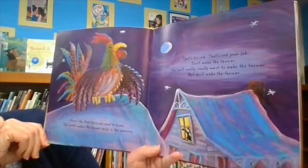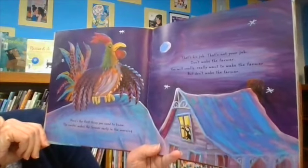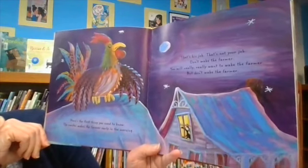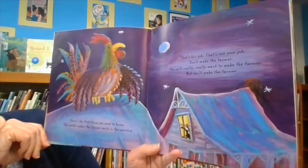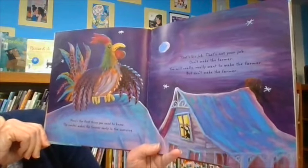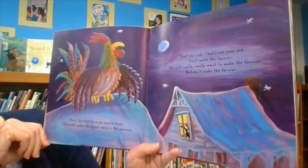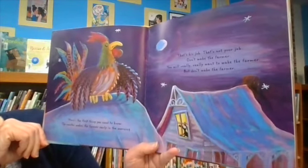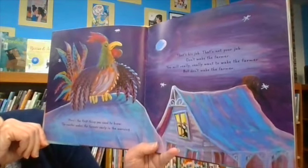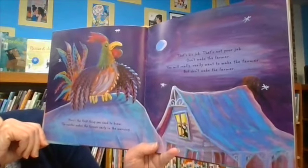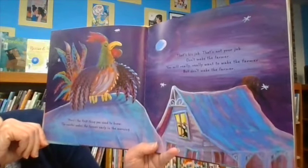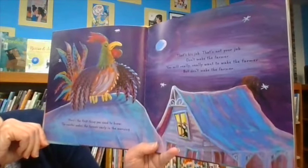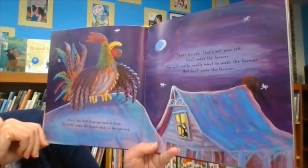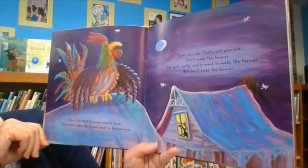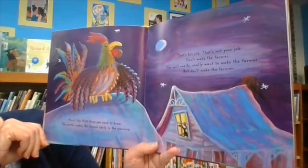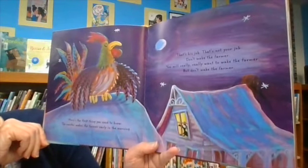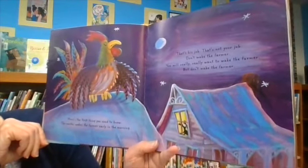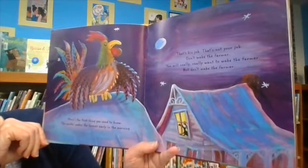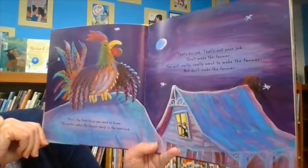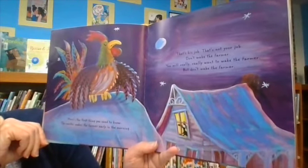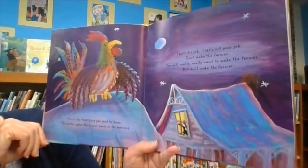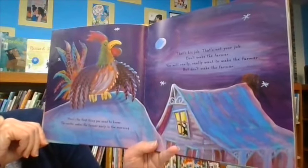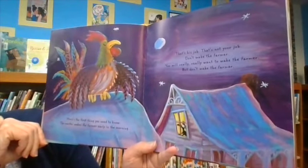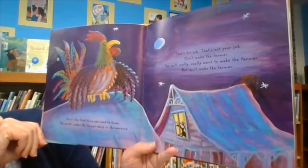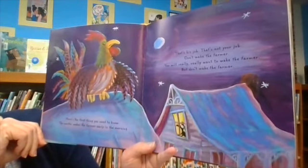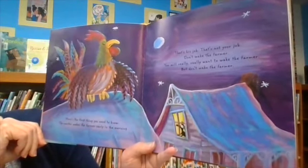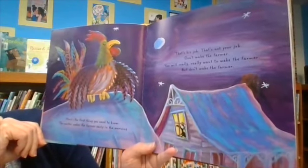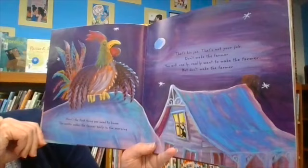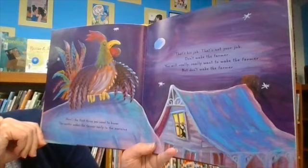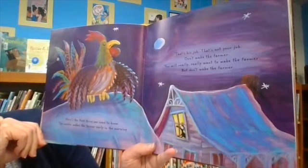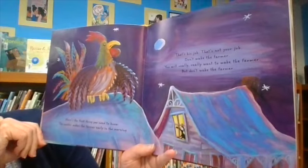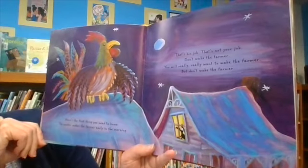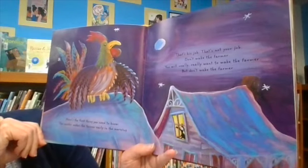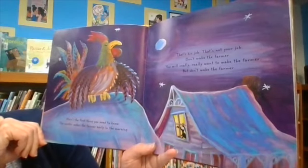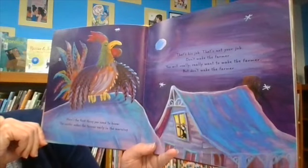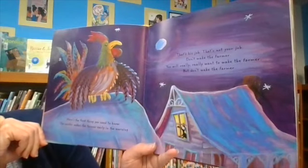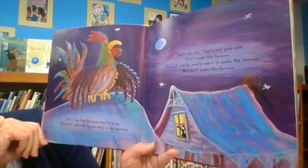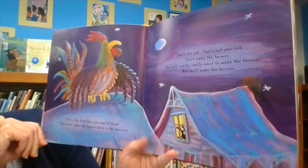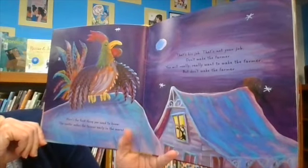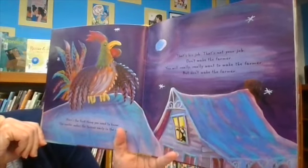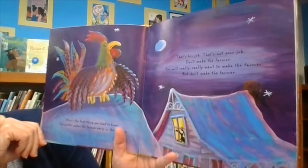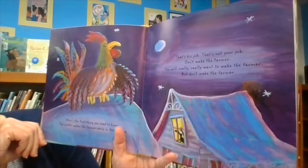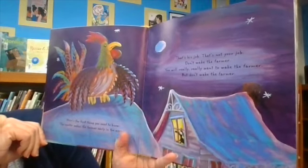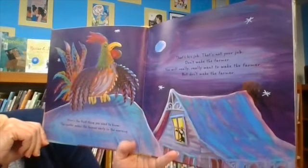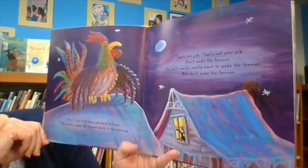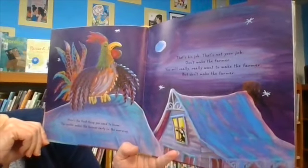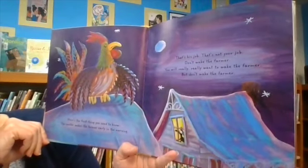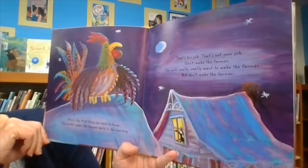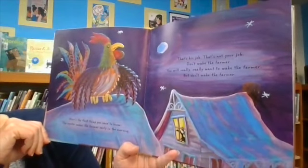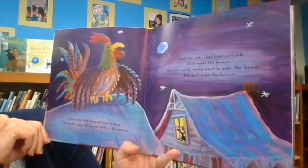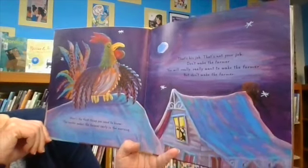job. Don't wake the farmer. You will really, really want to wake the farmer, but don't wake the